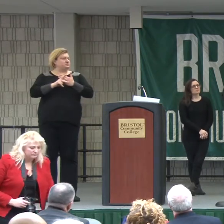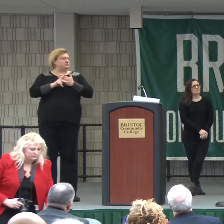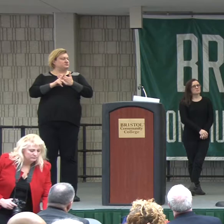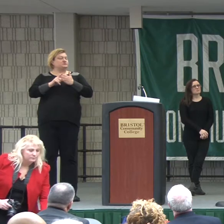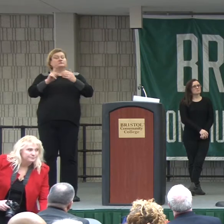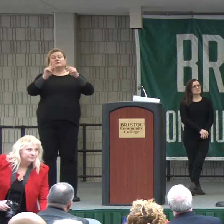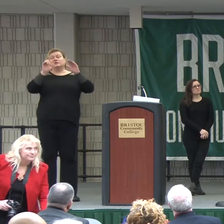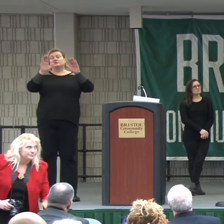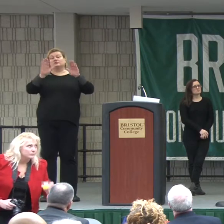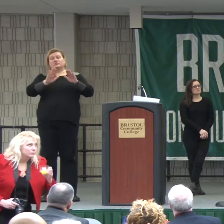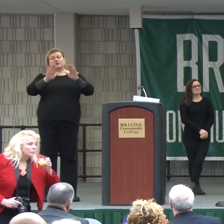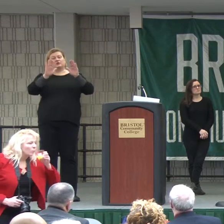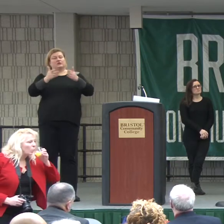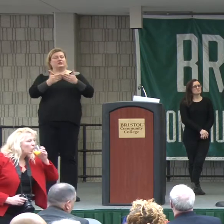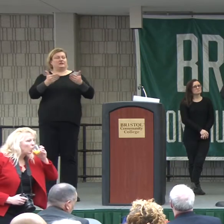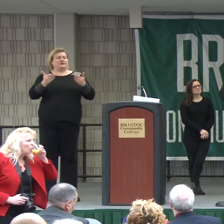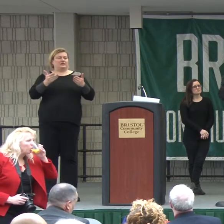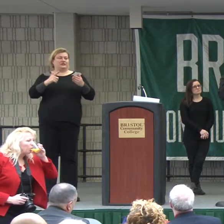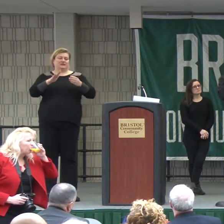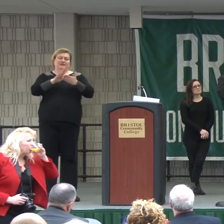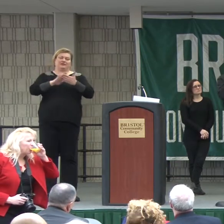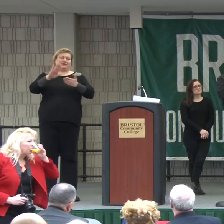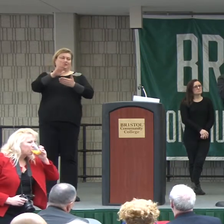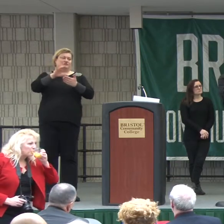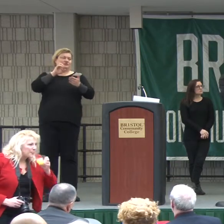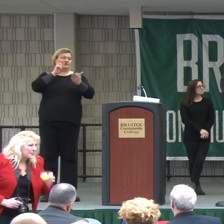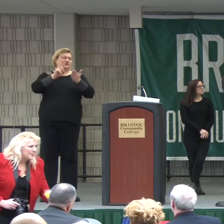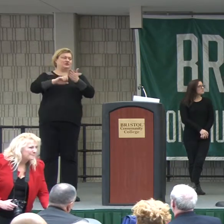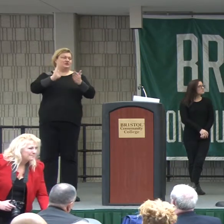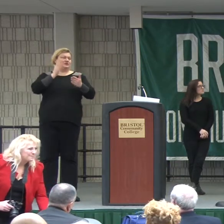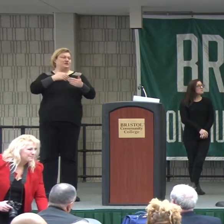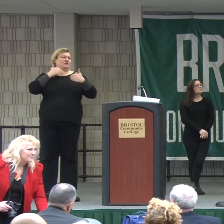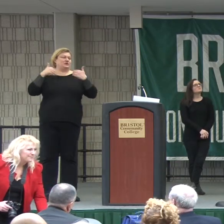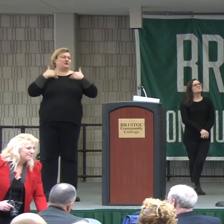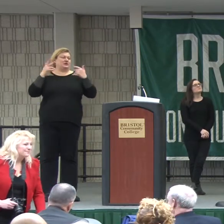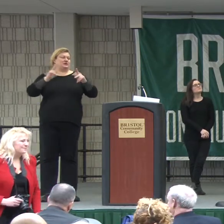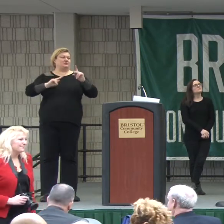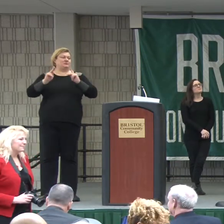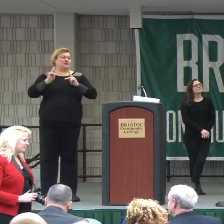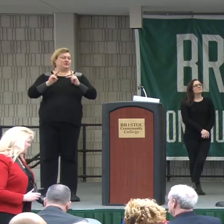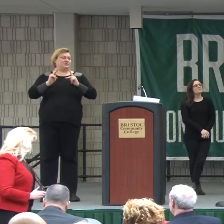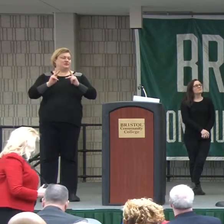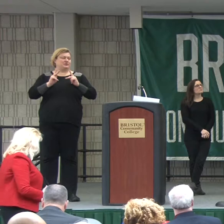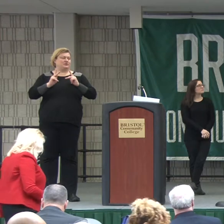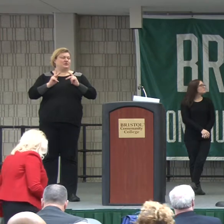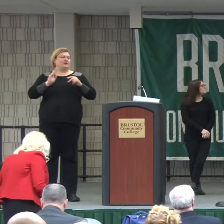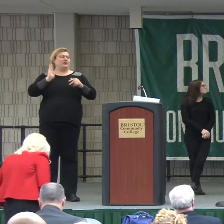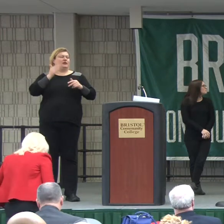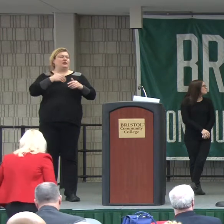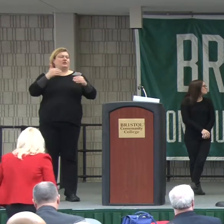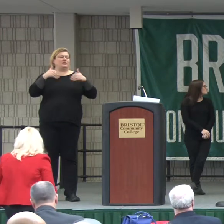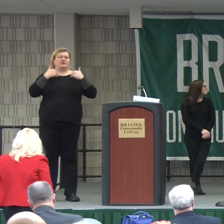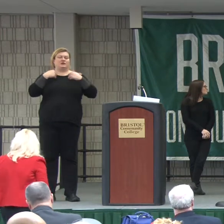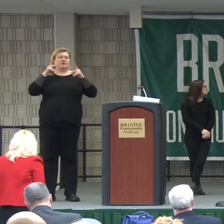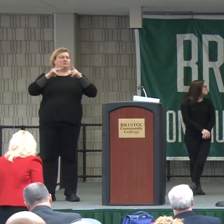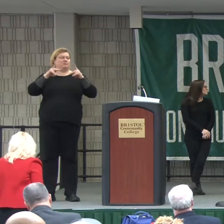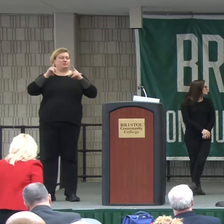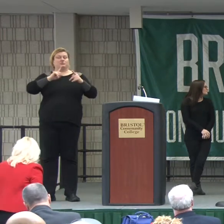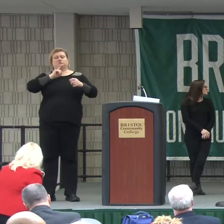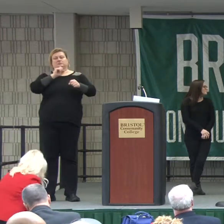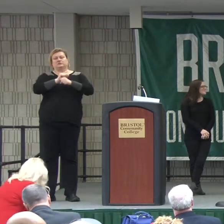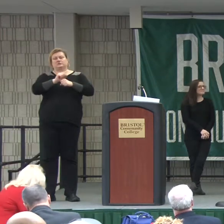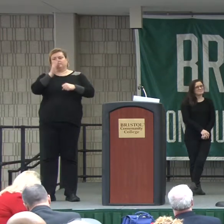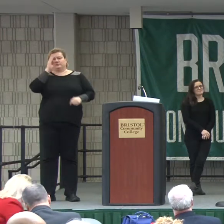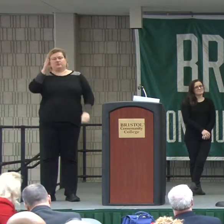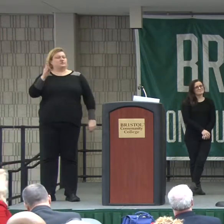thing that the college is recognizing our young people, because our young people are the future,